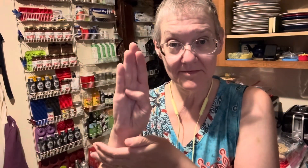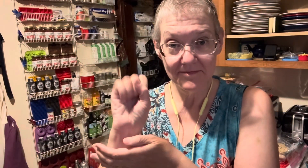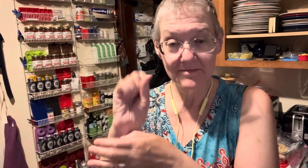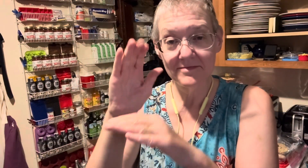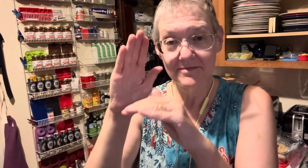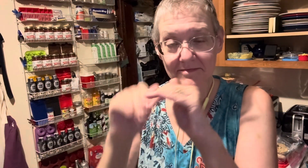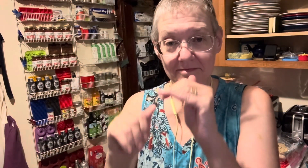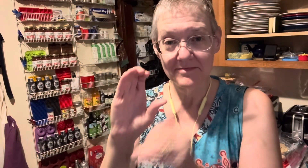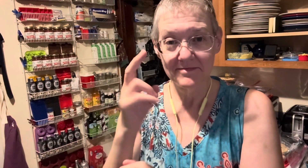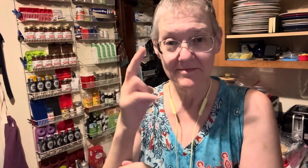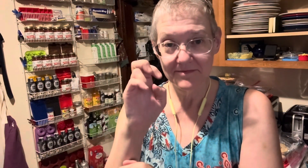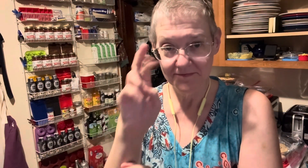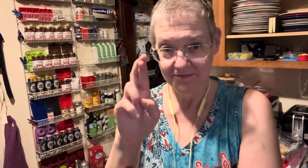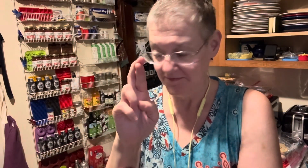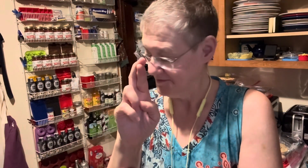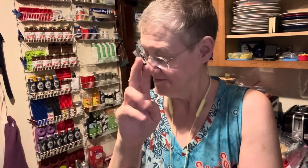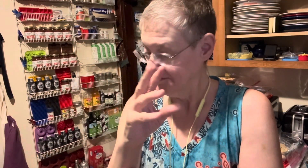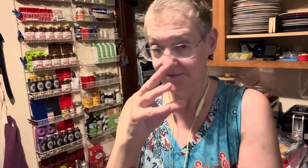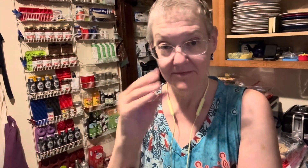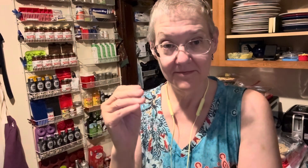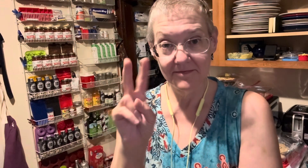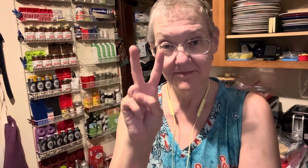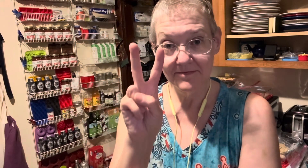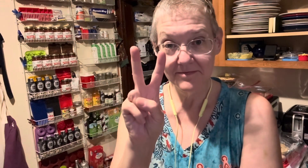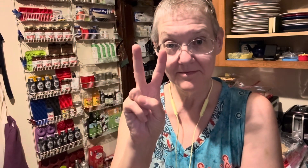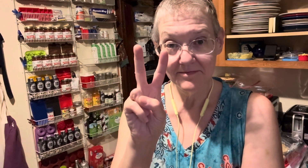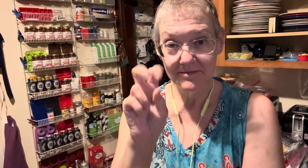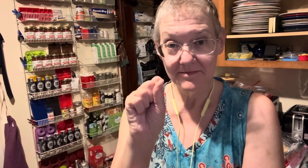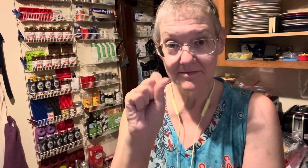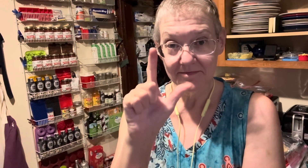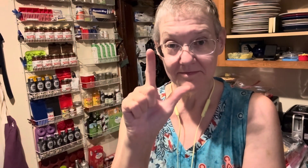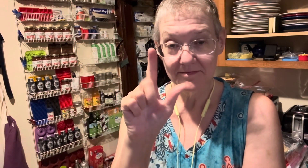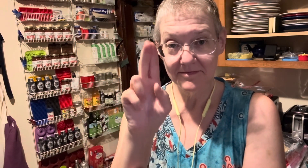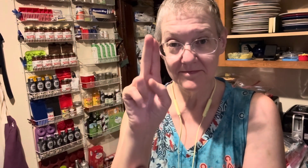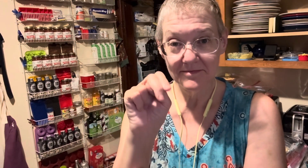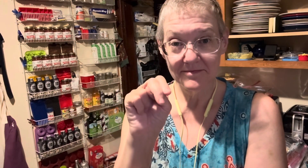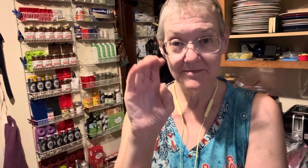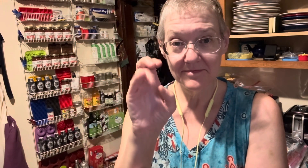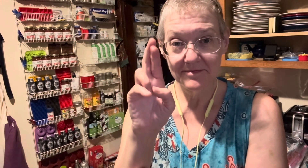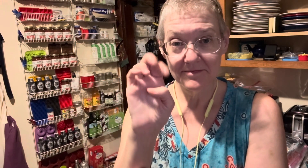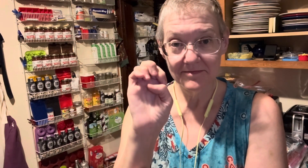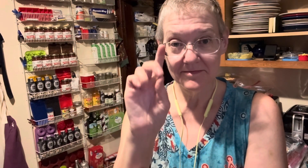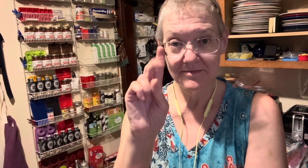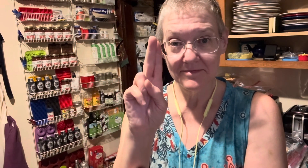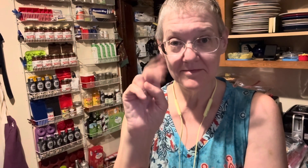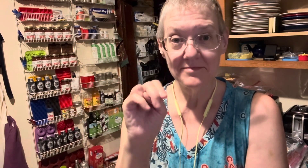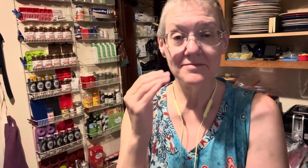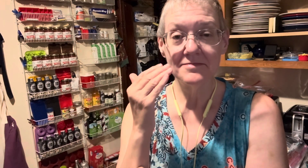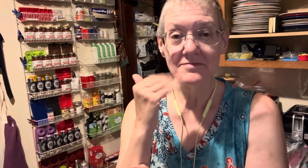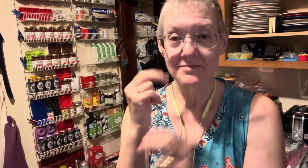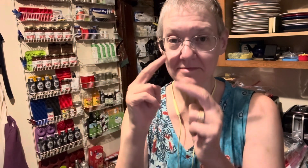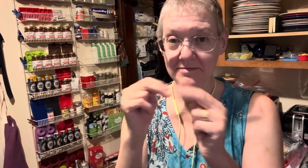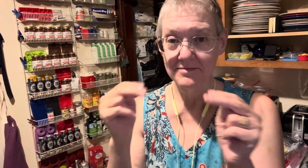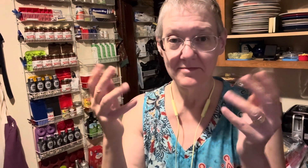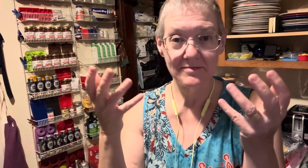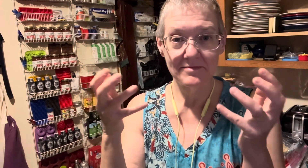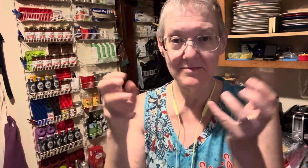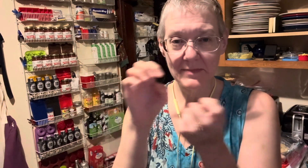It has less net carbs than cheddar. And 2 slices of uncured, no sugar